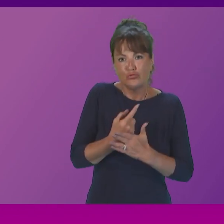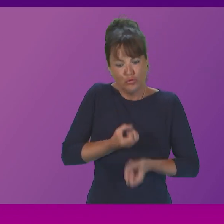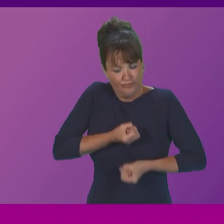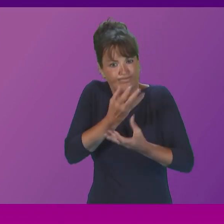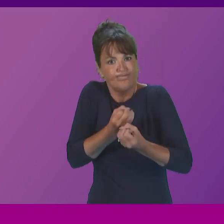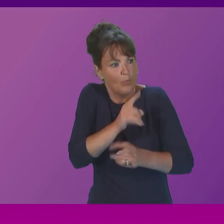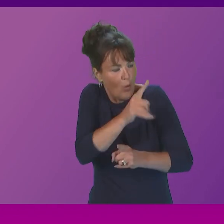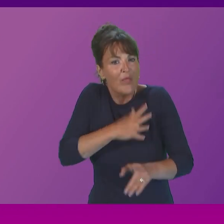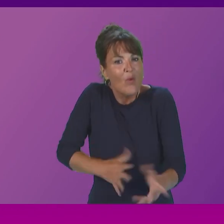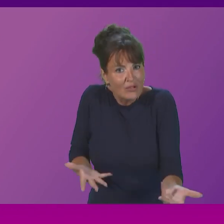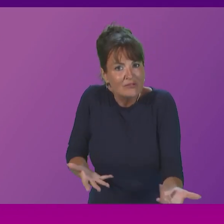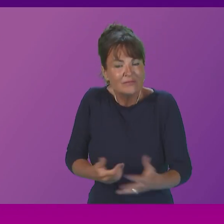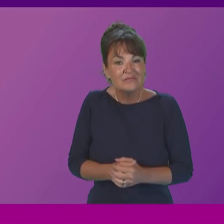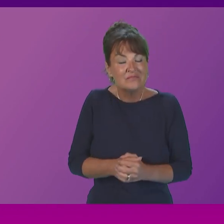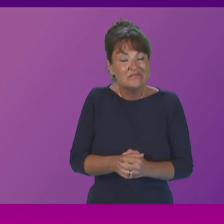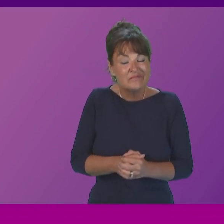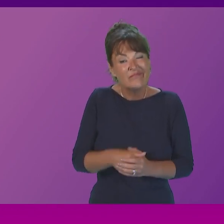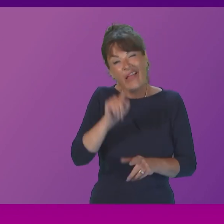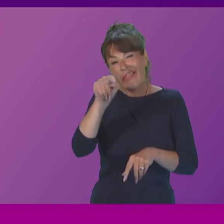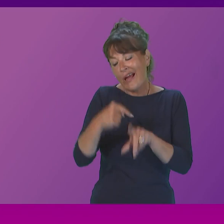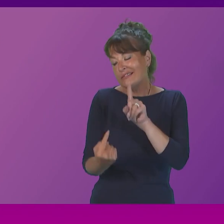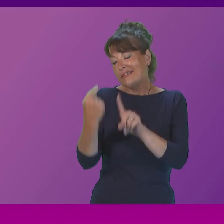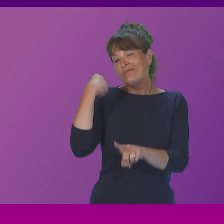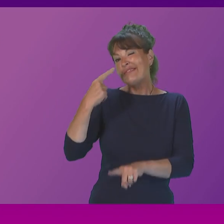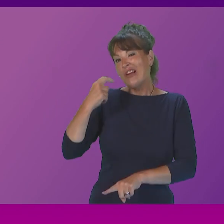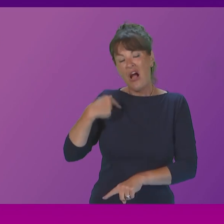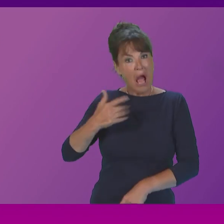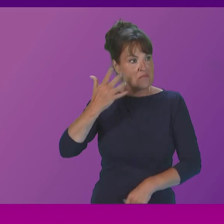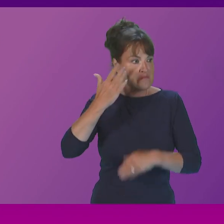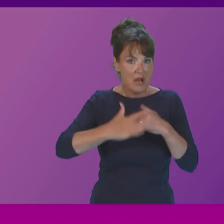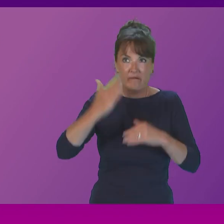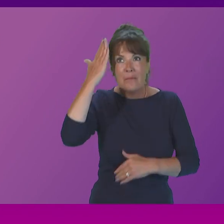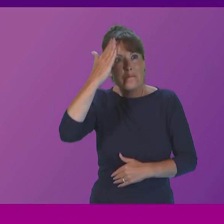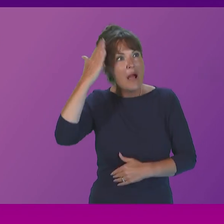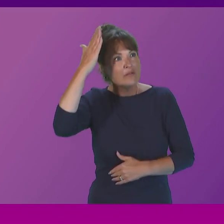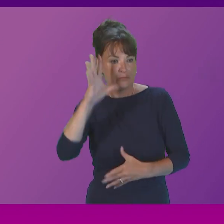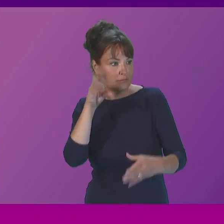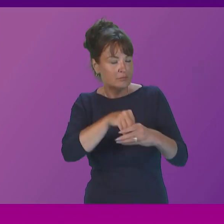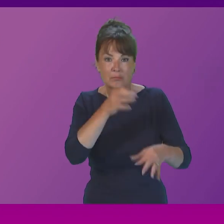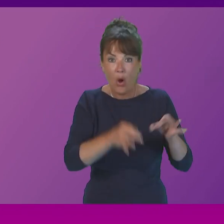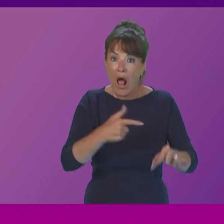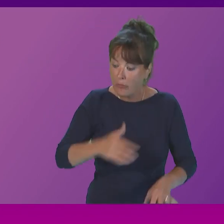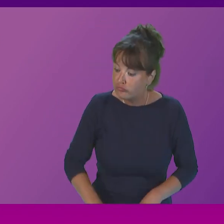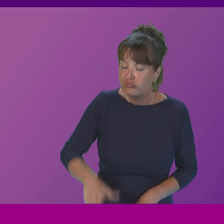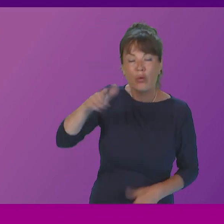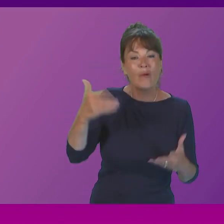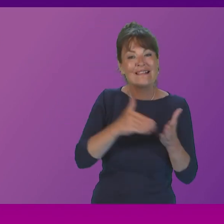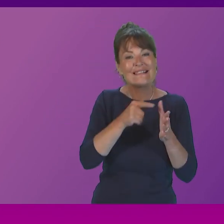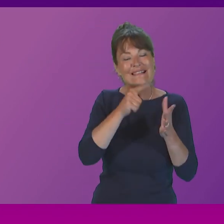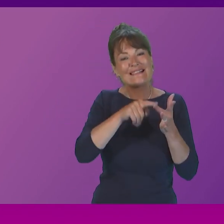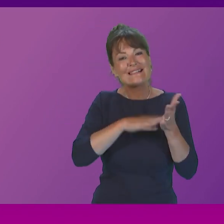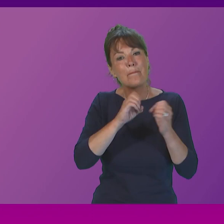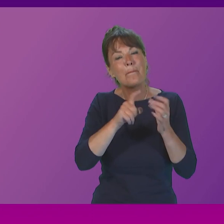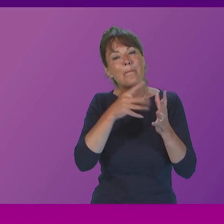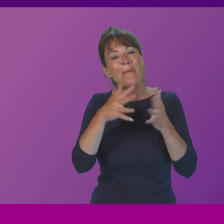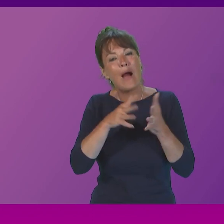And I suppose I never saw myself as going into politics. I was born and brought up in Zimbabwe. I